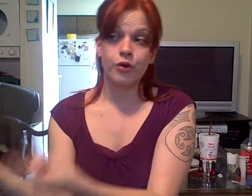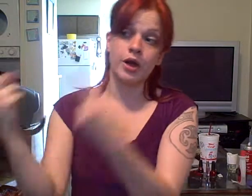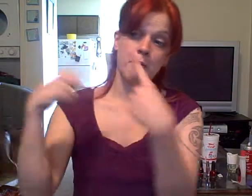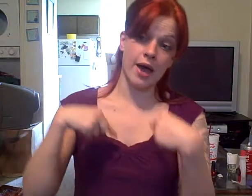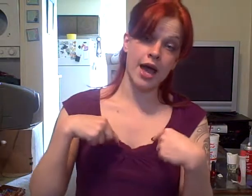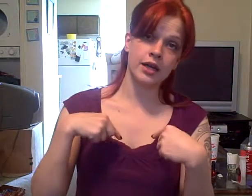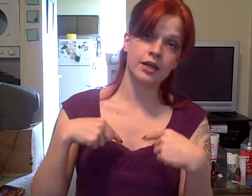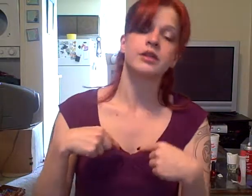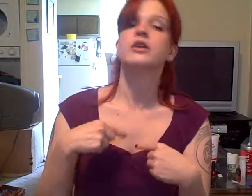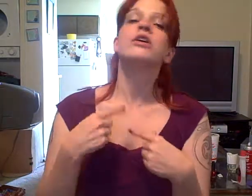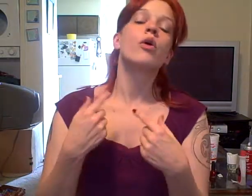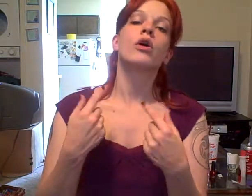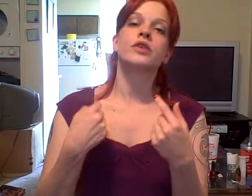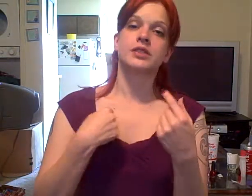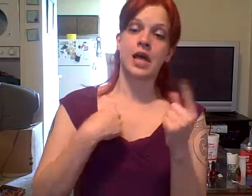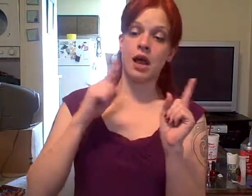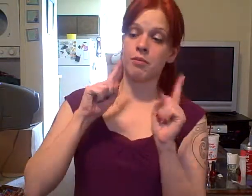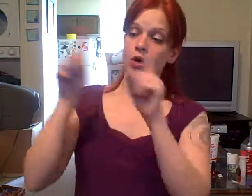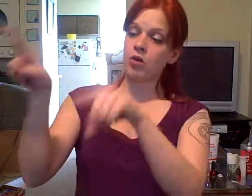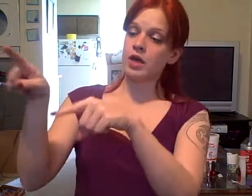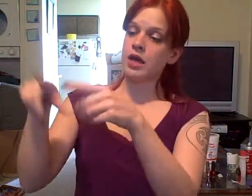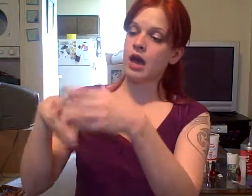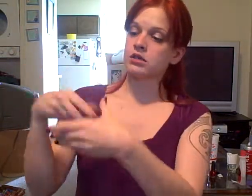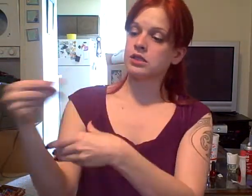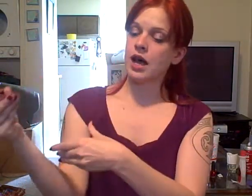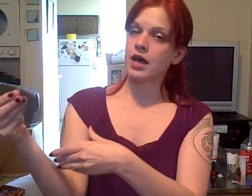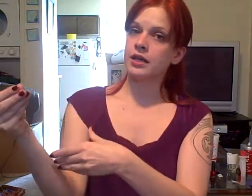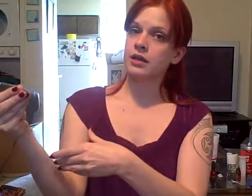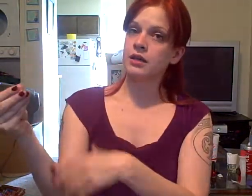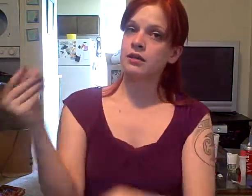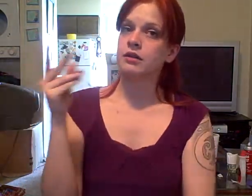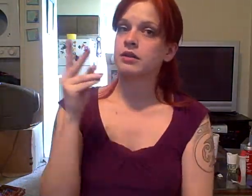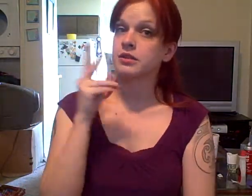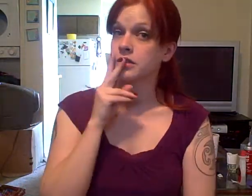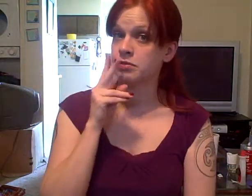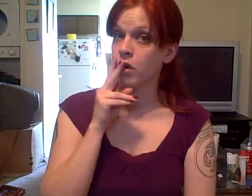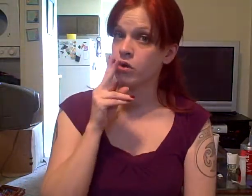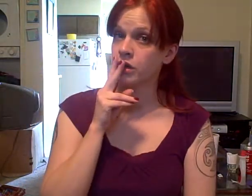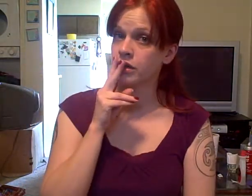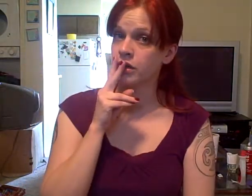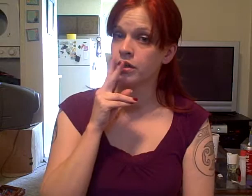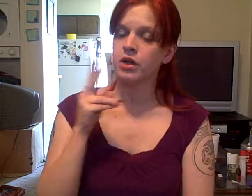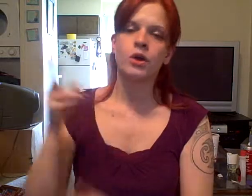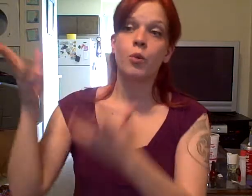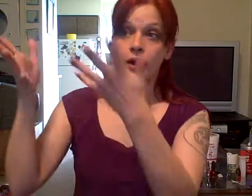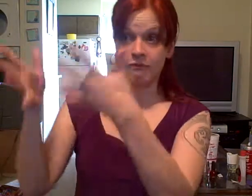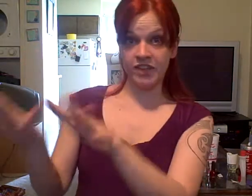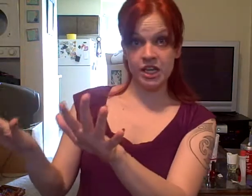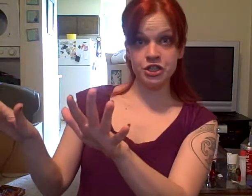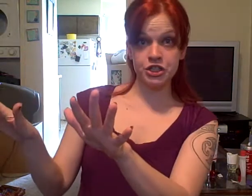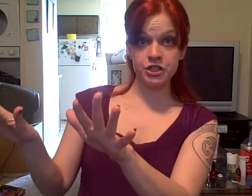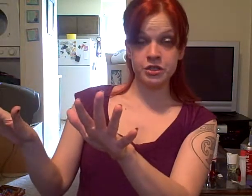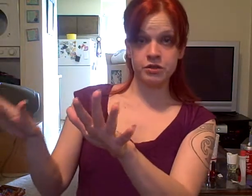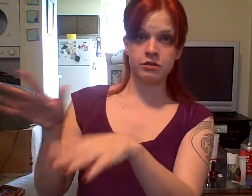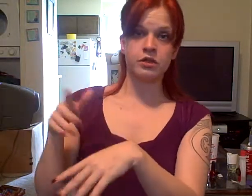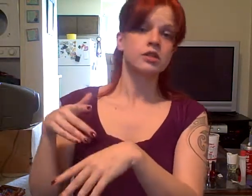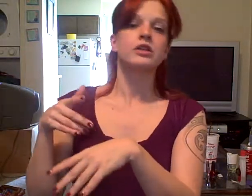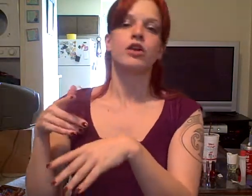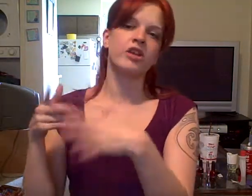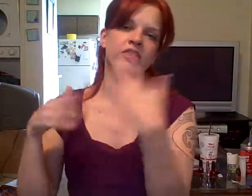come back. Or if you say, I'm going outside to smoke. When I'm finished, you don't